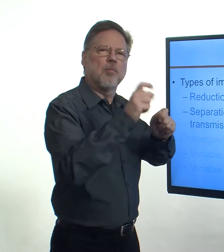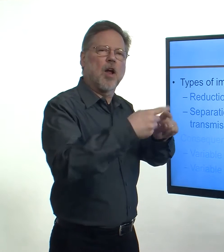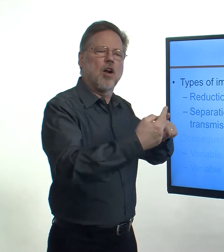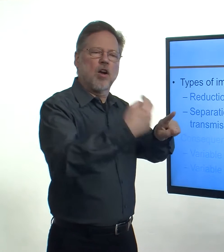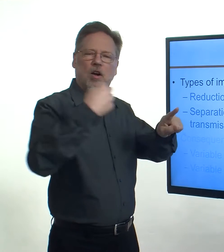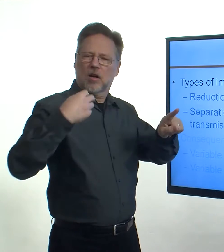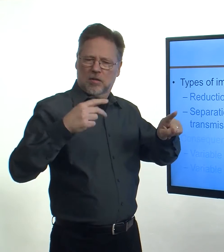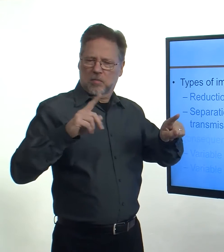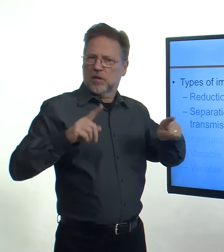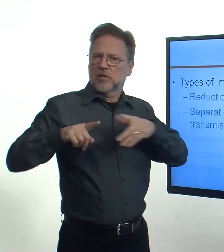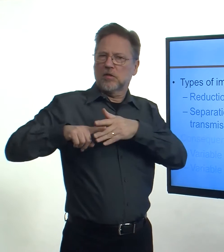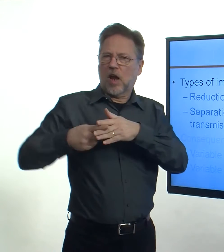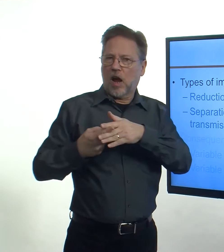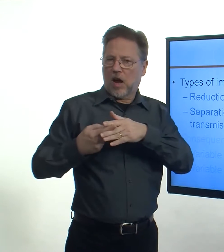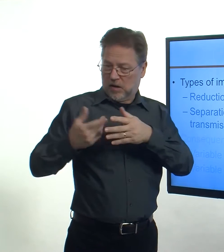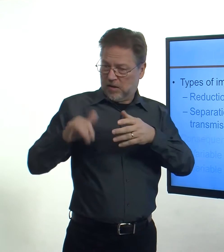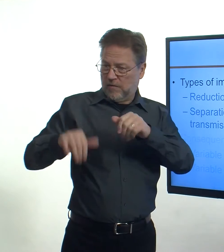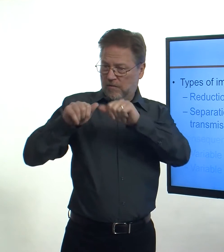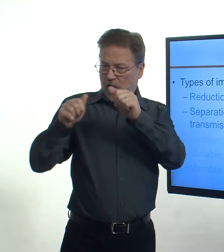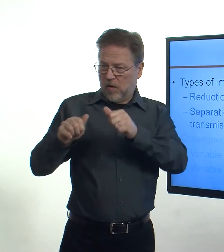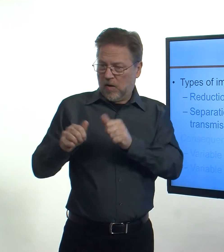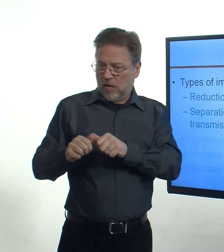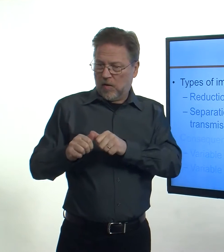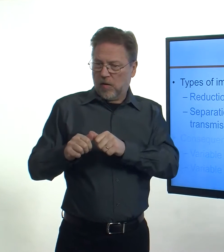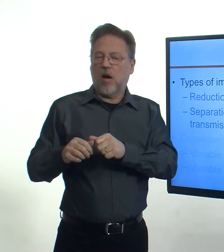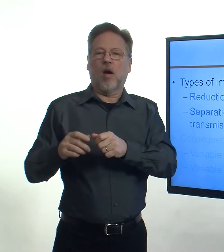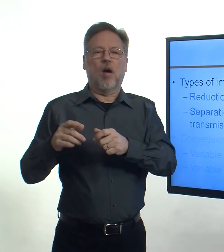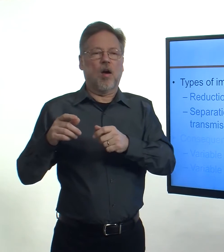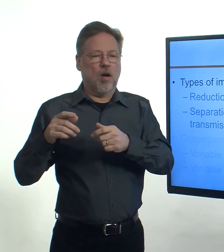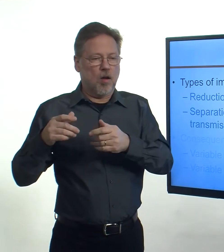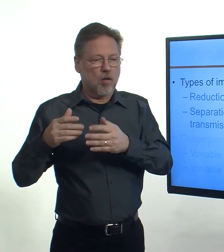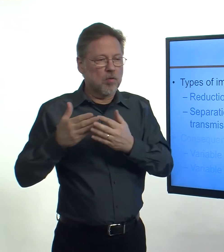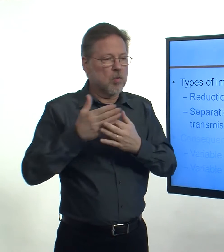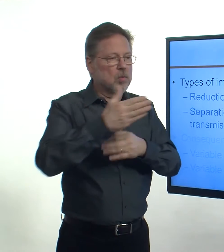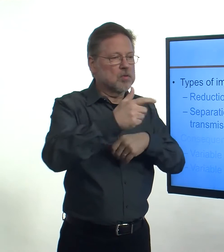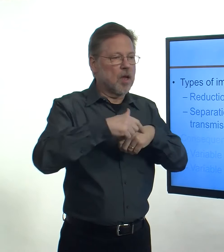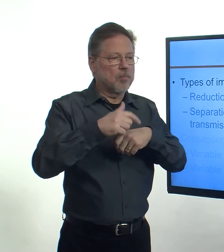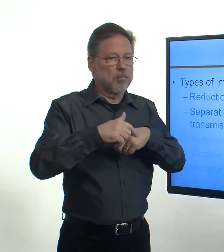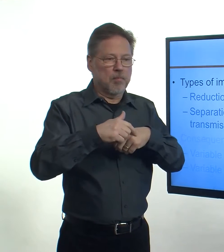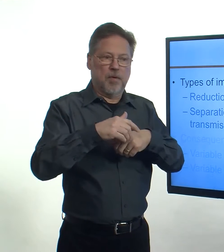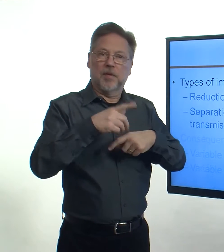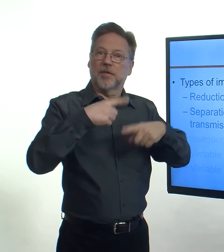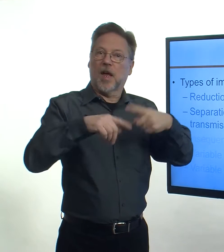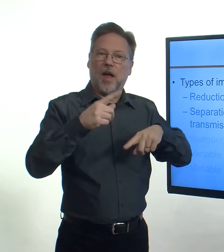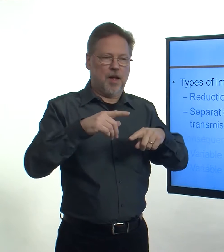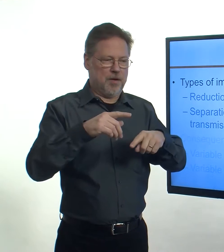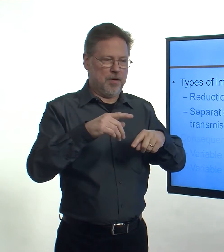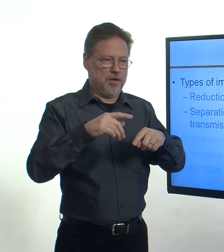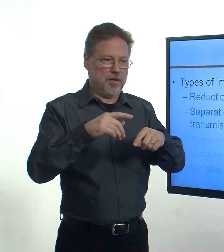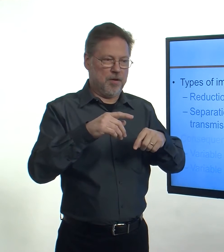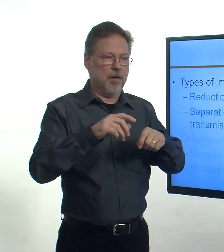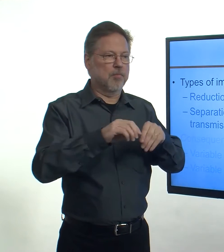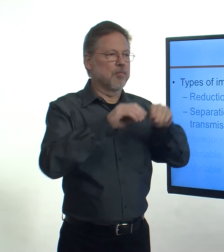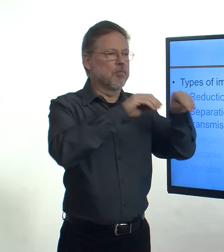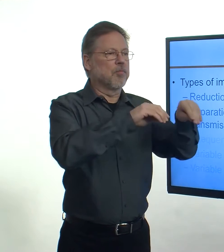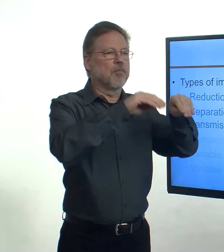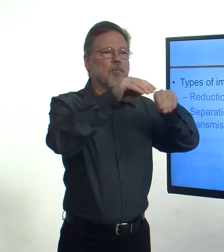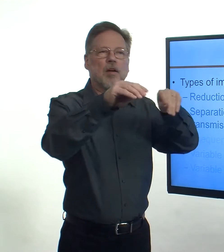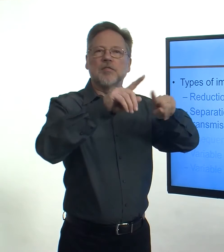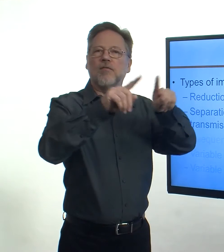variation. The key point here is that signs change over time, so you have to see where it historically originated. The